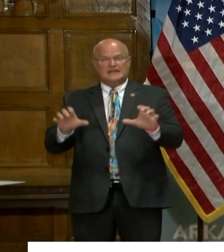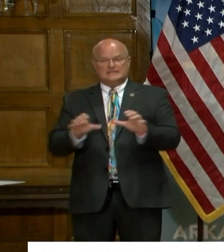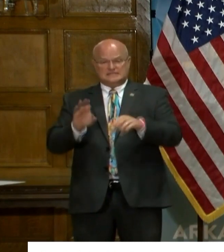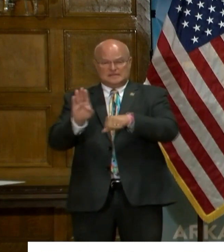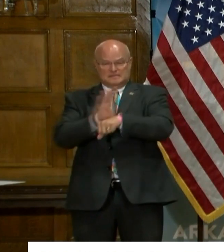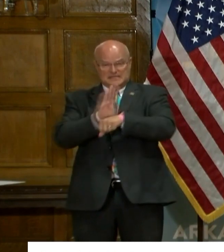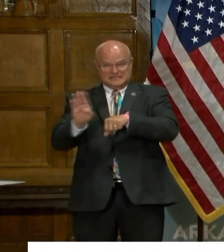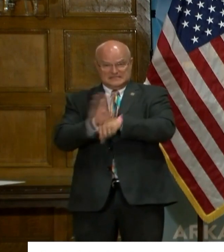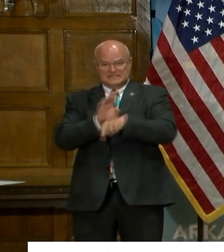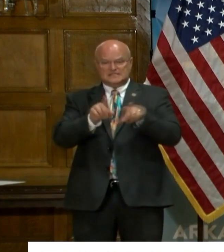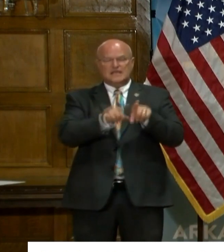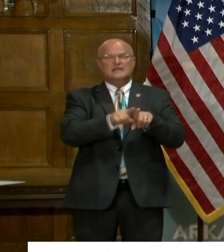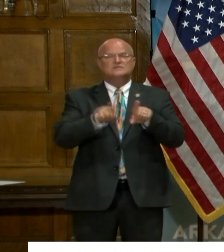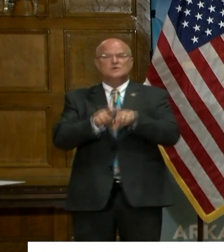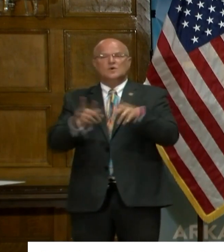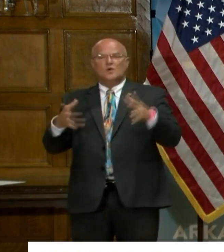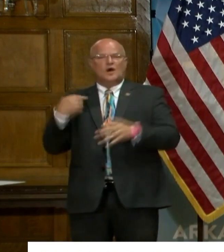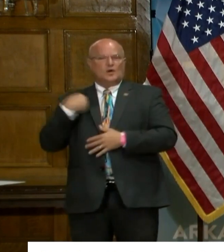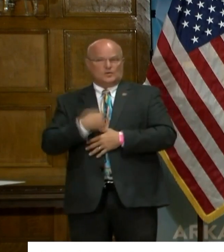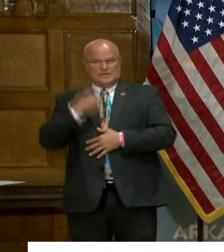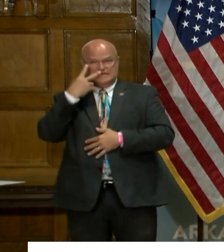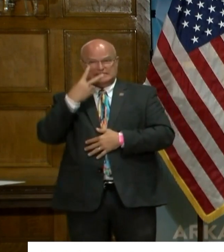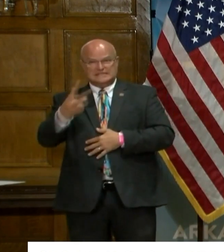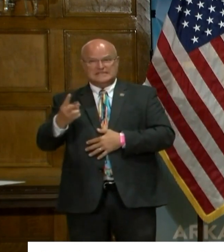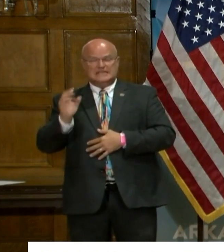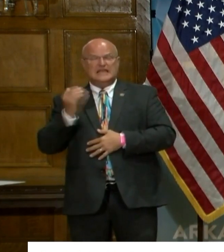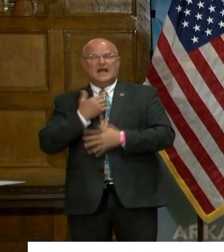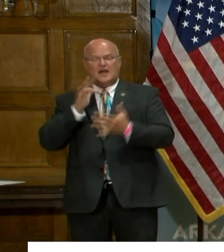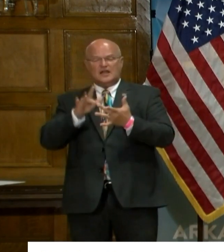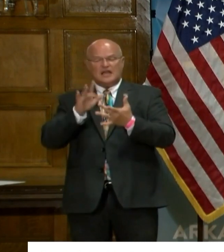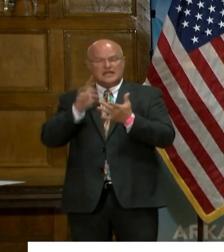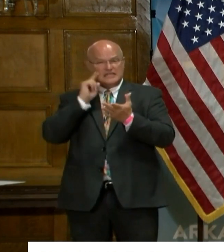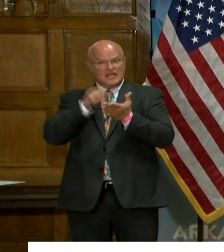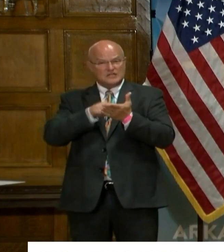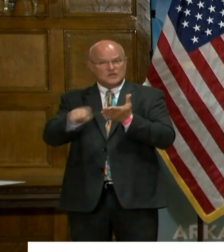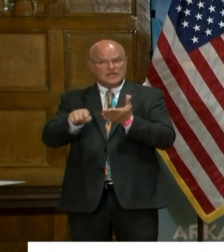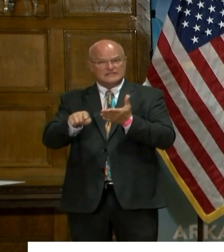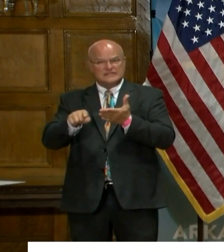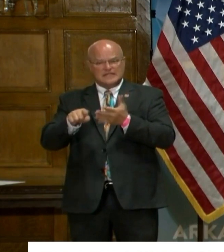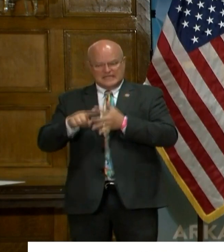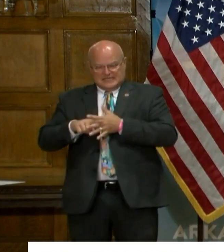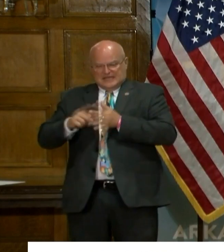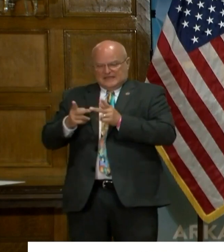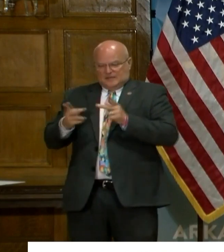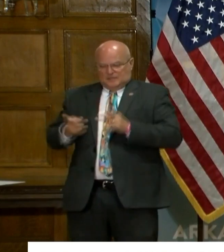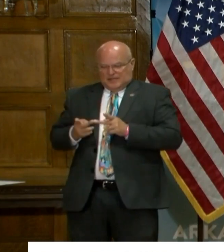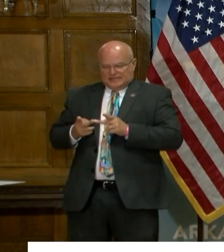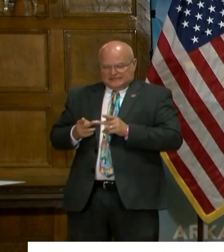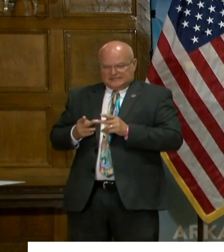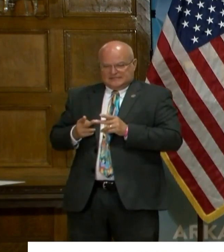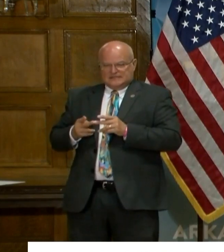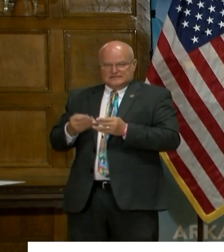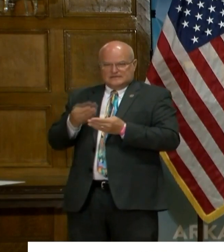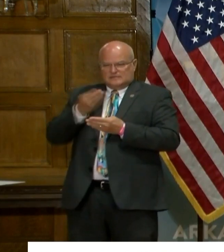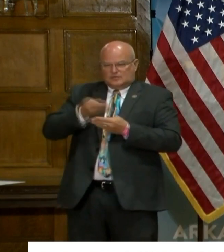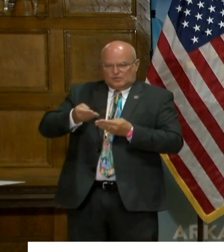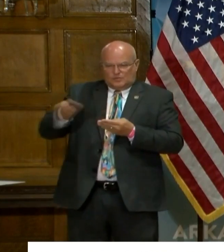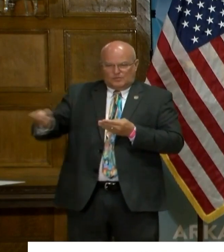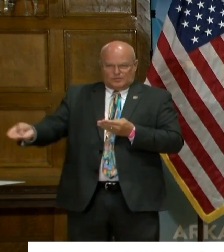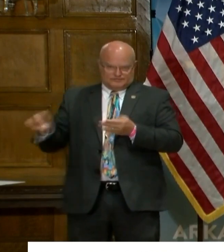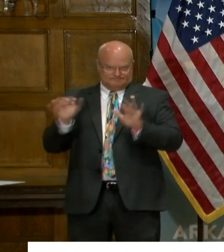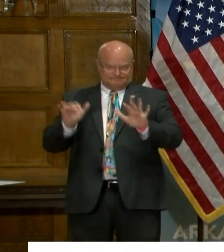of industry as well as what we see in our contact tracing as to the source of any community